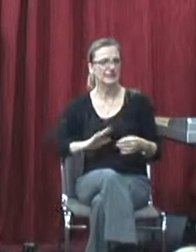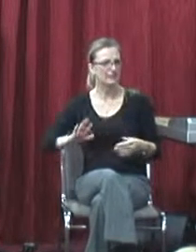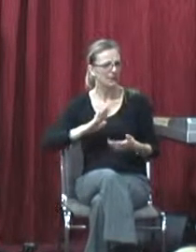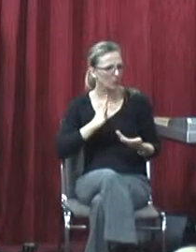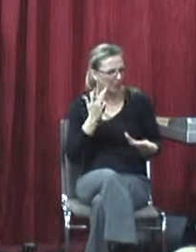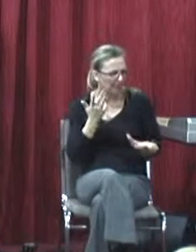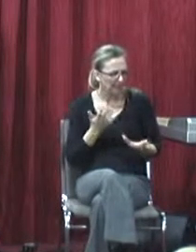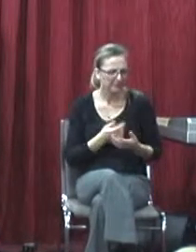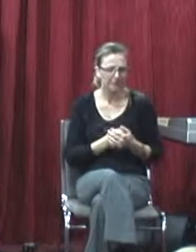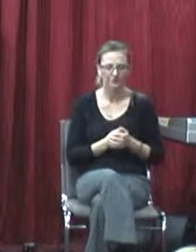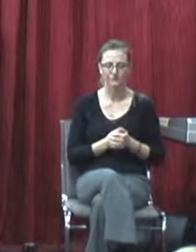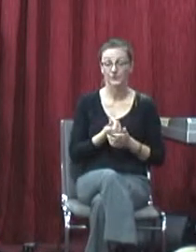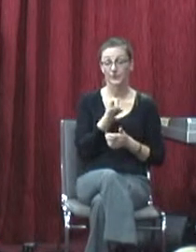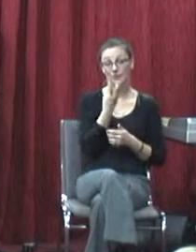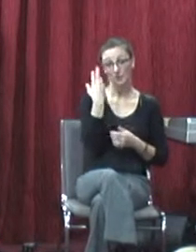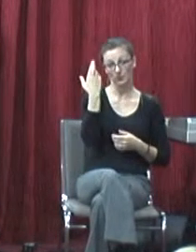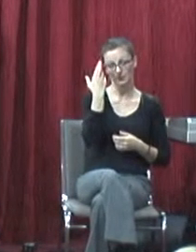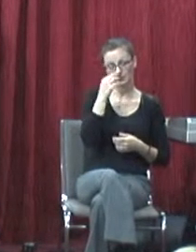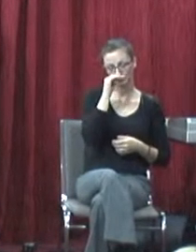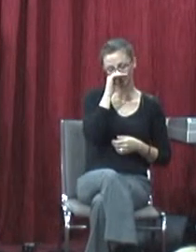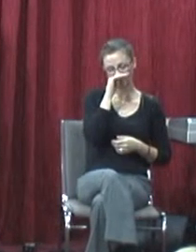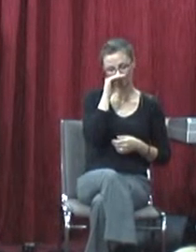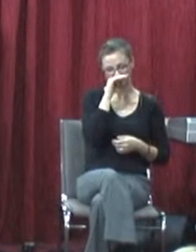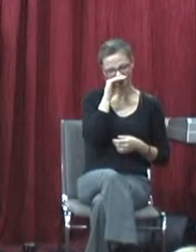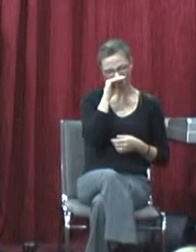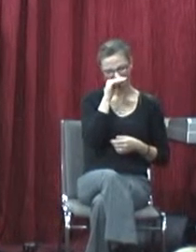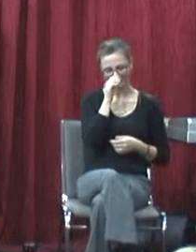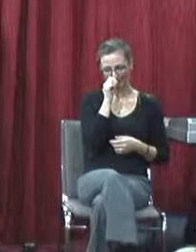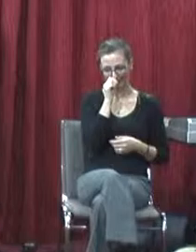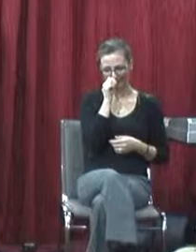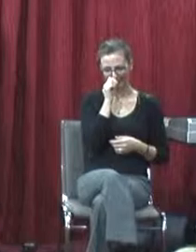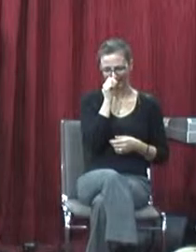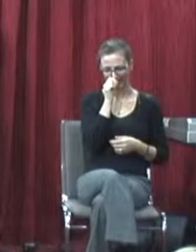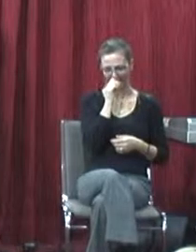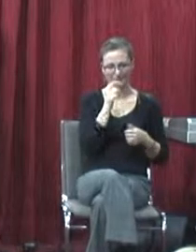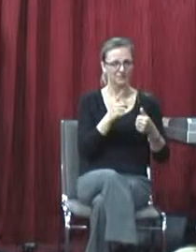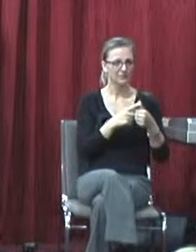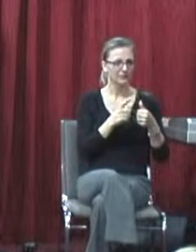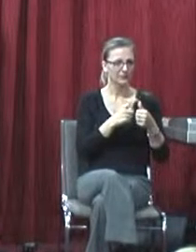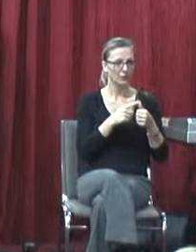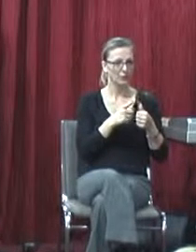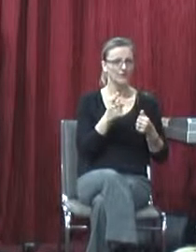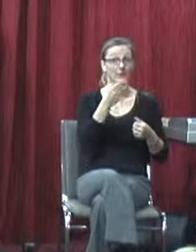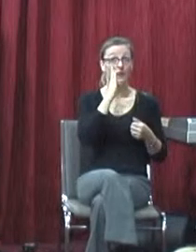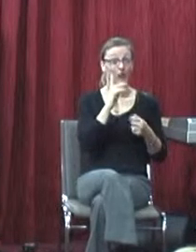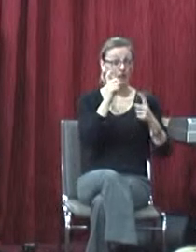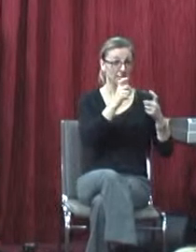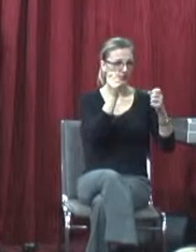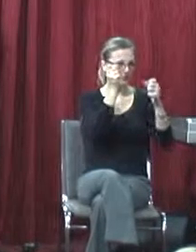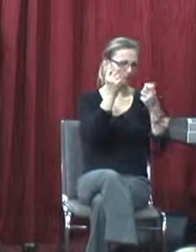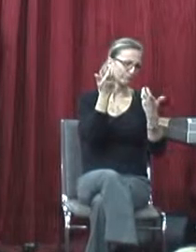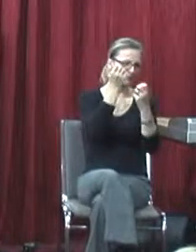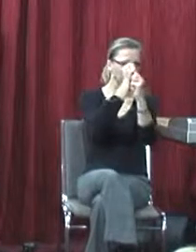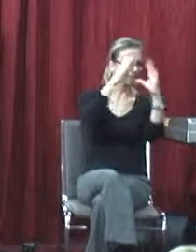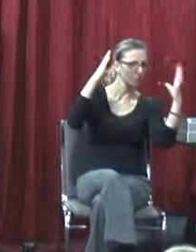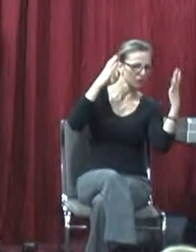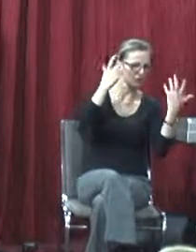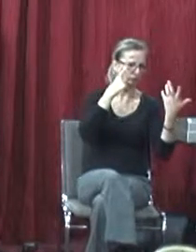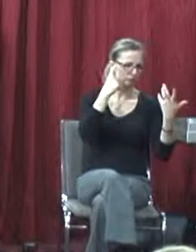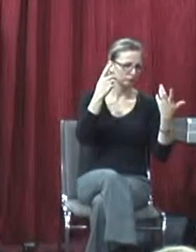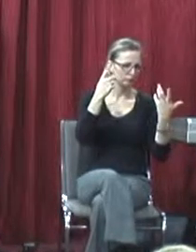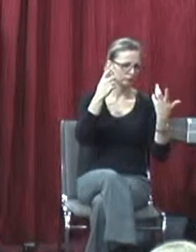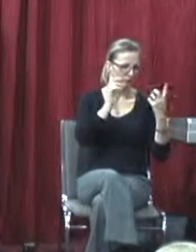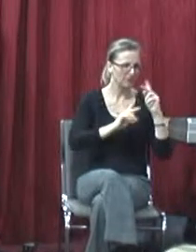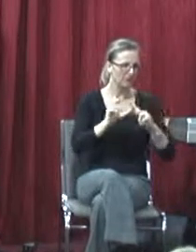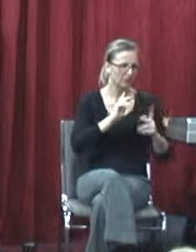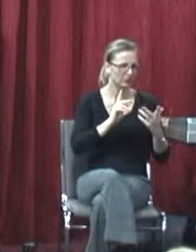reasons. First of all, the way I've seen things play out, God gives vision to people. And usually God gives a vision to a